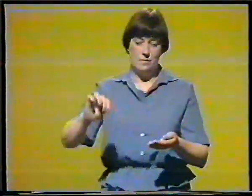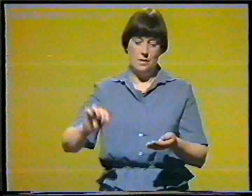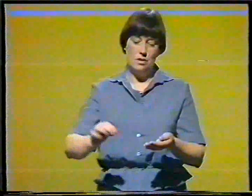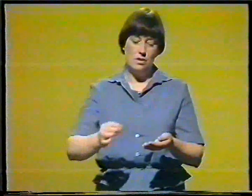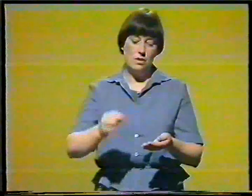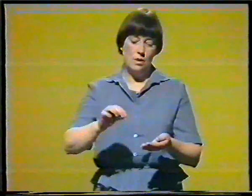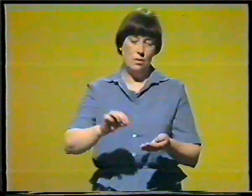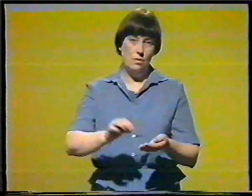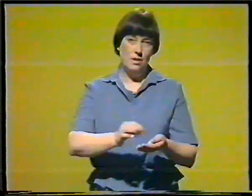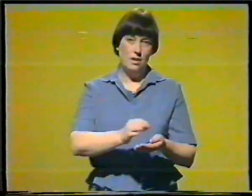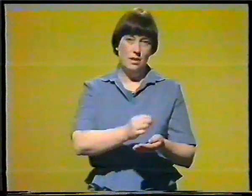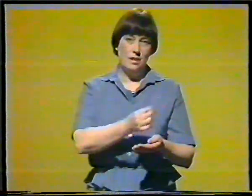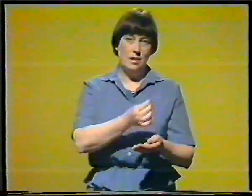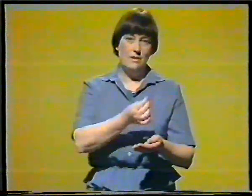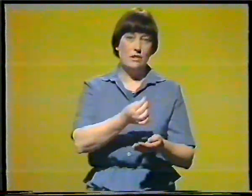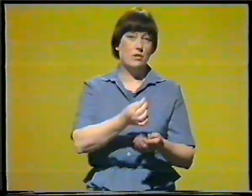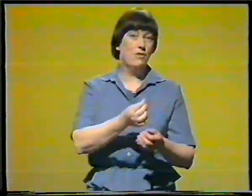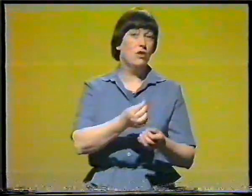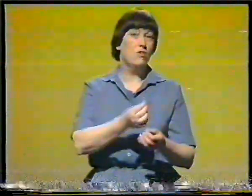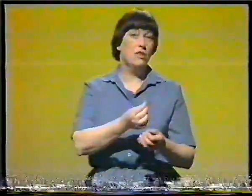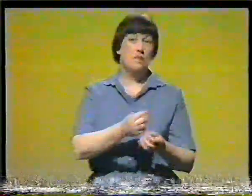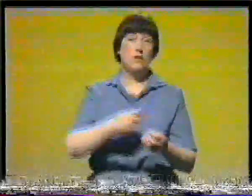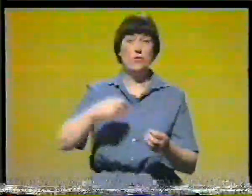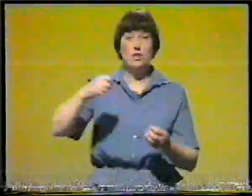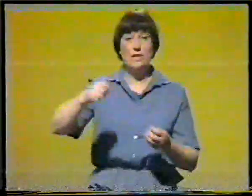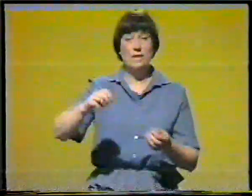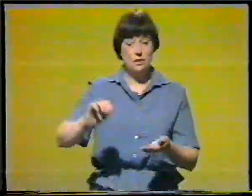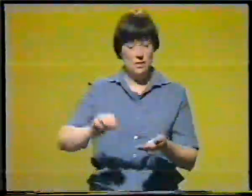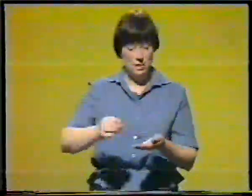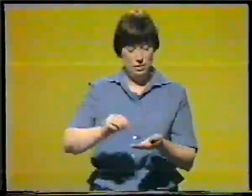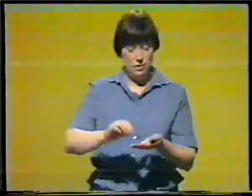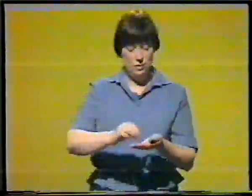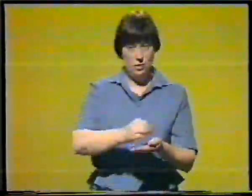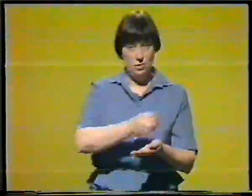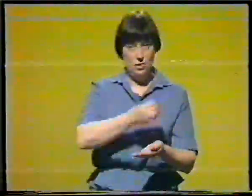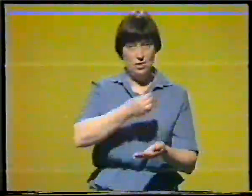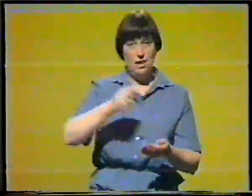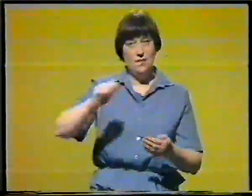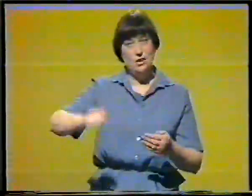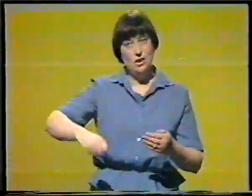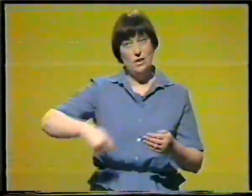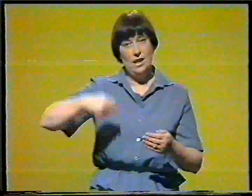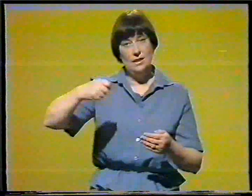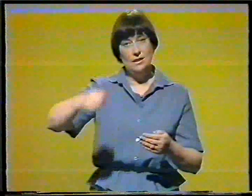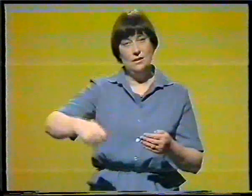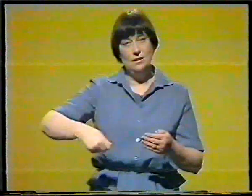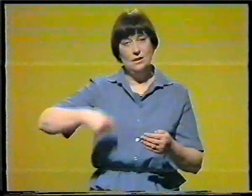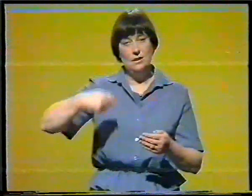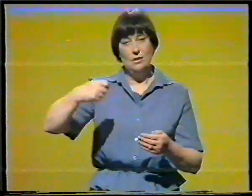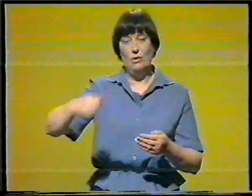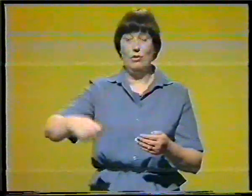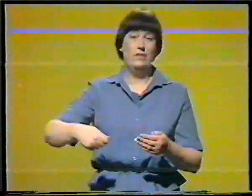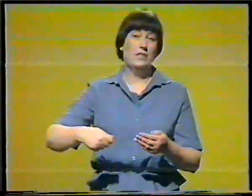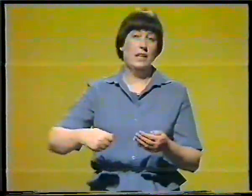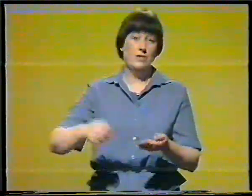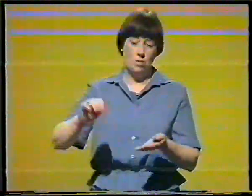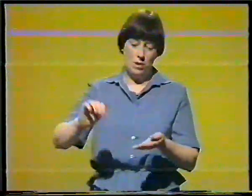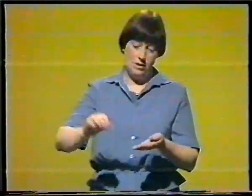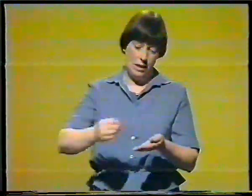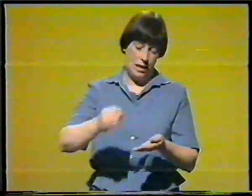To sew, and if you're using a sewing machine, then do that first of all, and then show the handle. Or if it's an electric one, then again